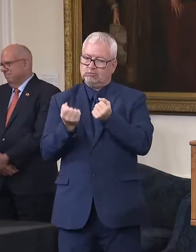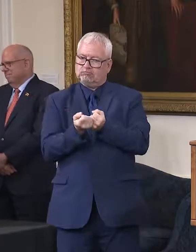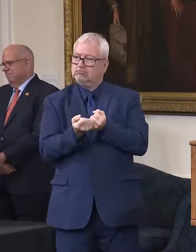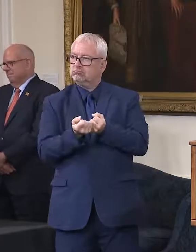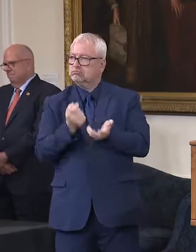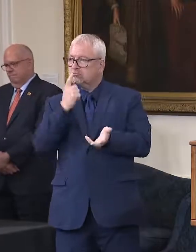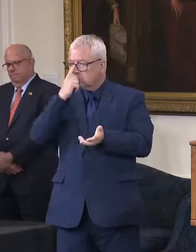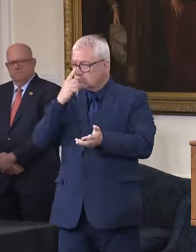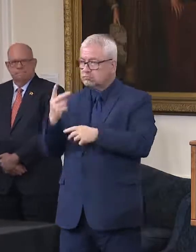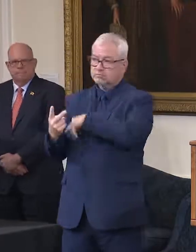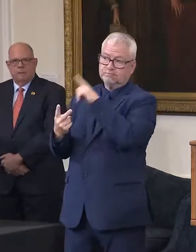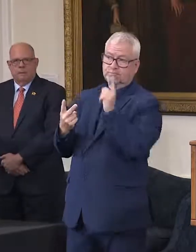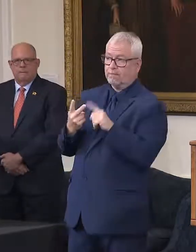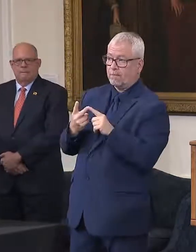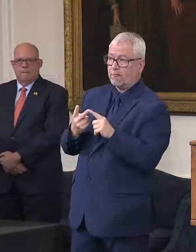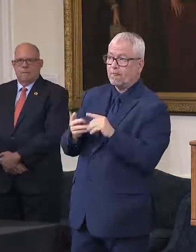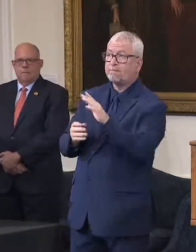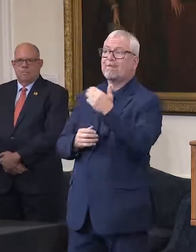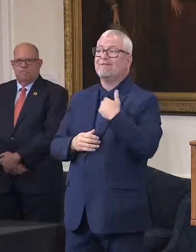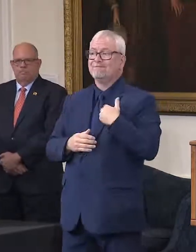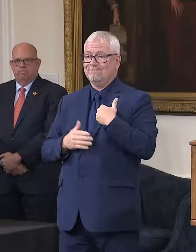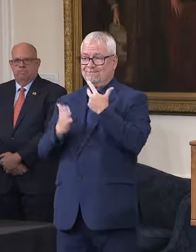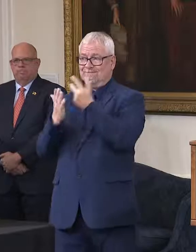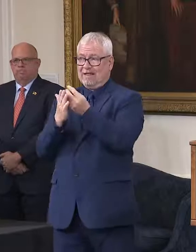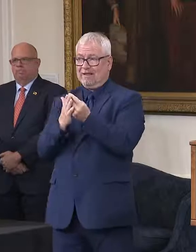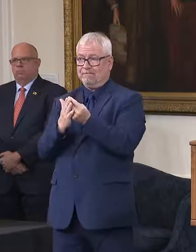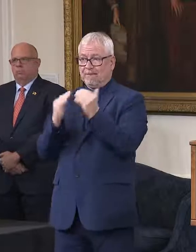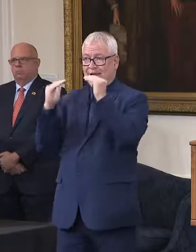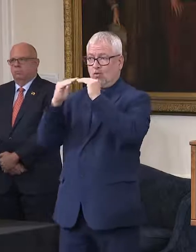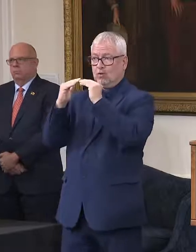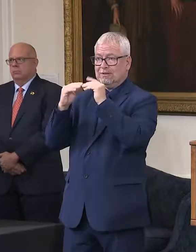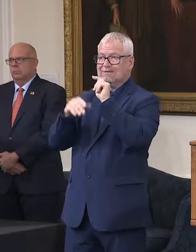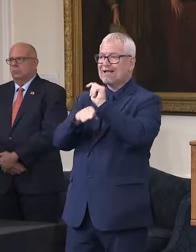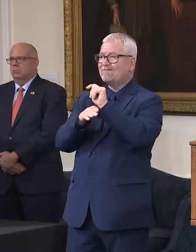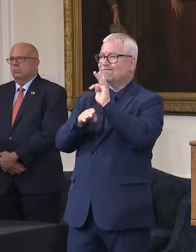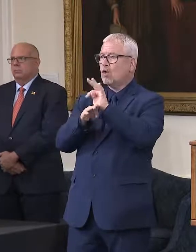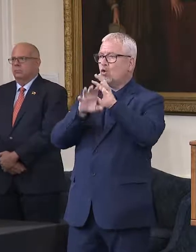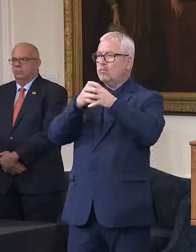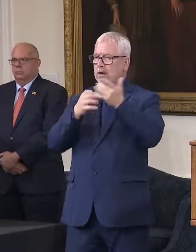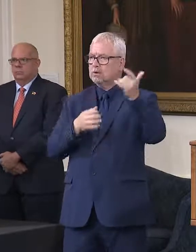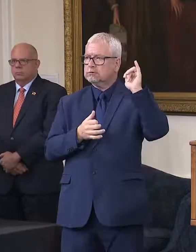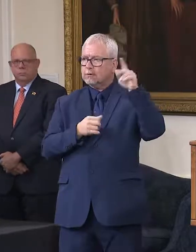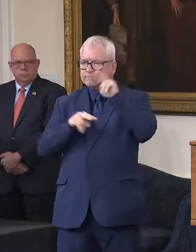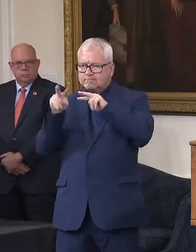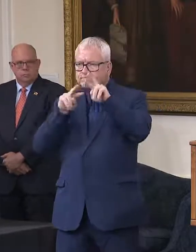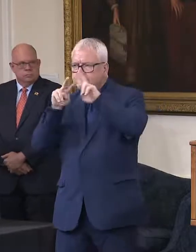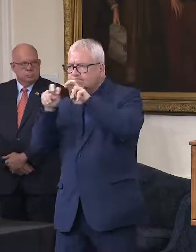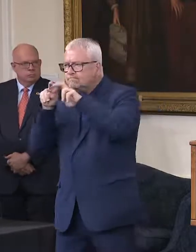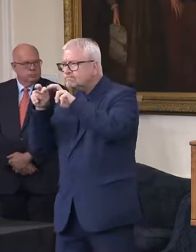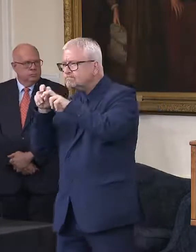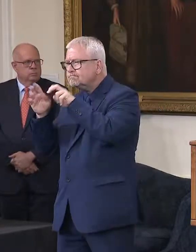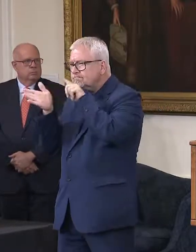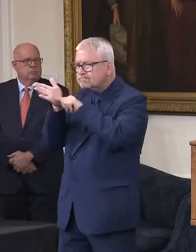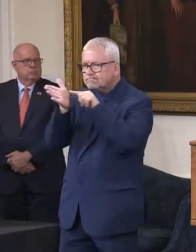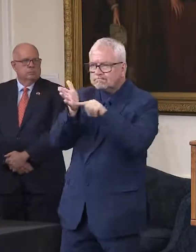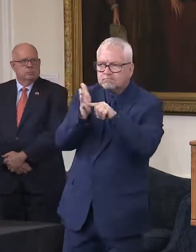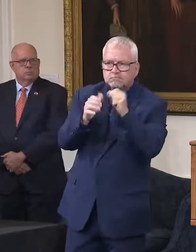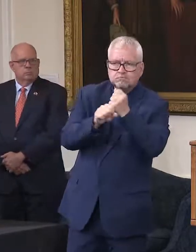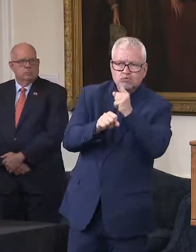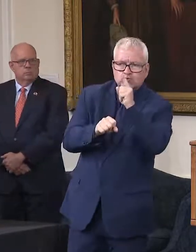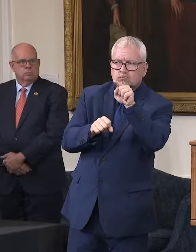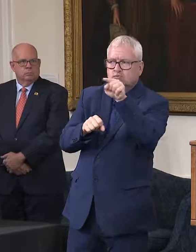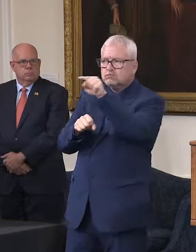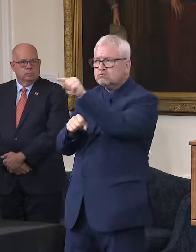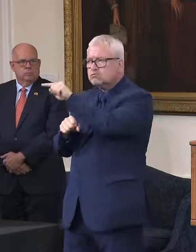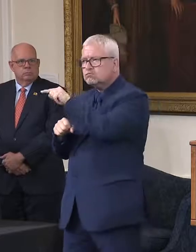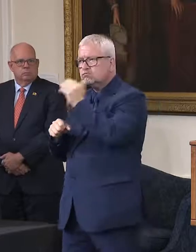still, the Vaccine Equity Task Force that the governor and the secretary mentioned is still working. And they're also being prepared